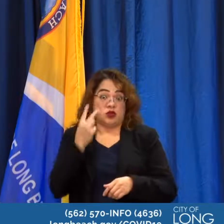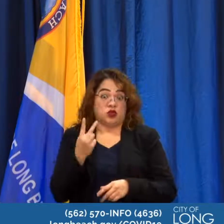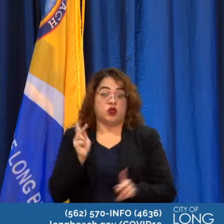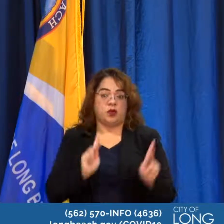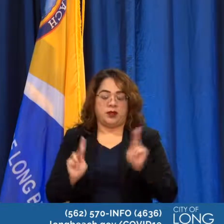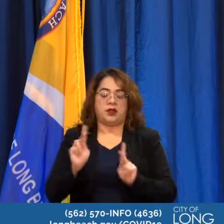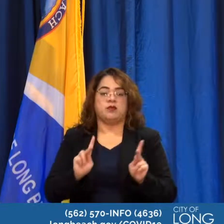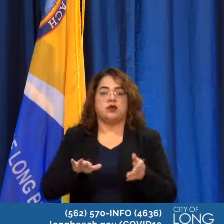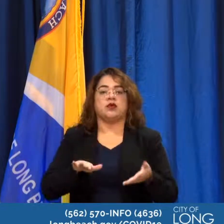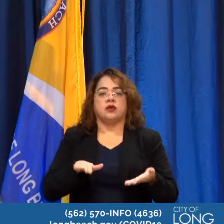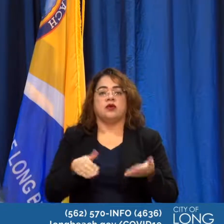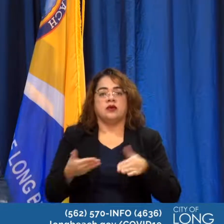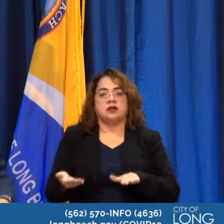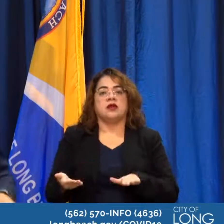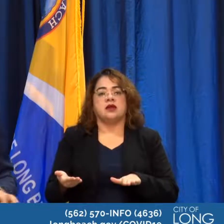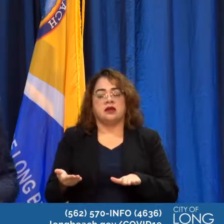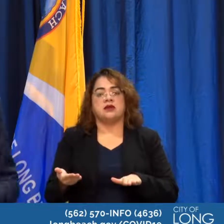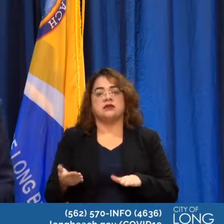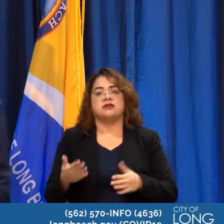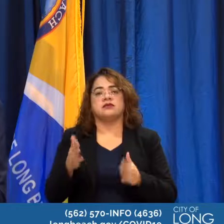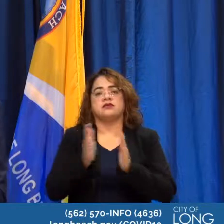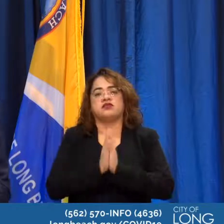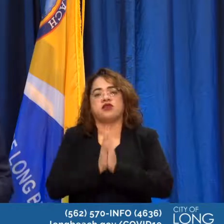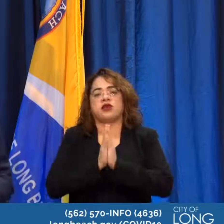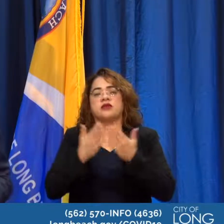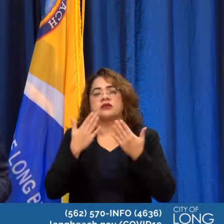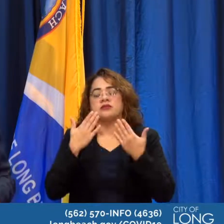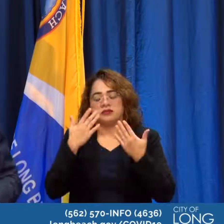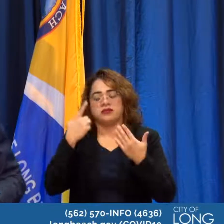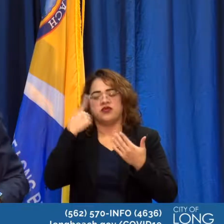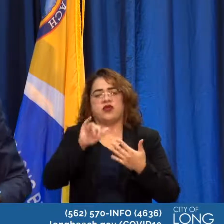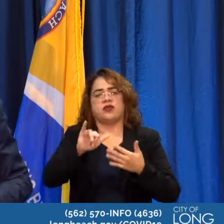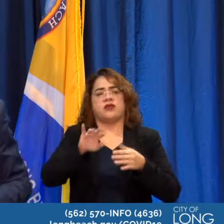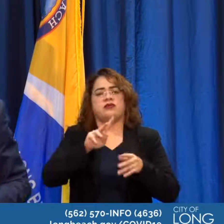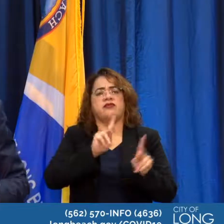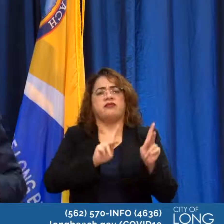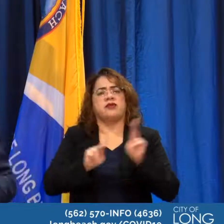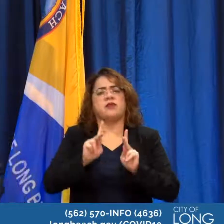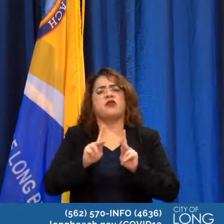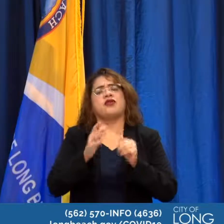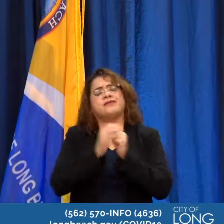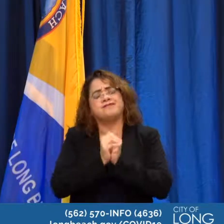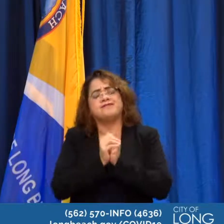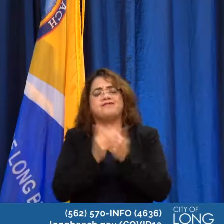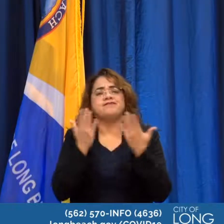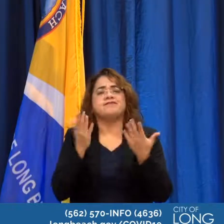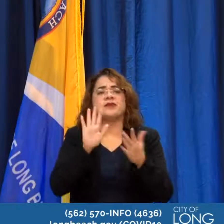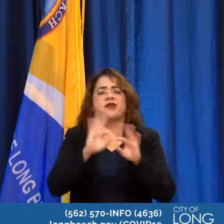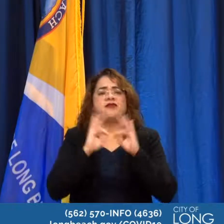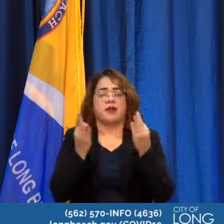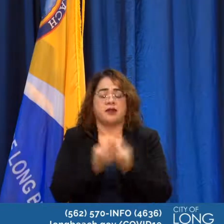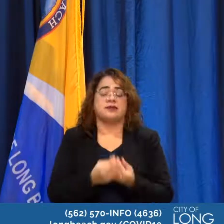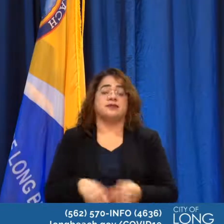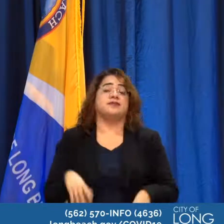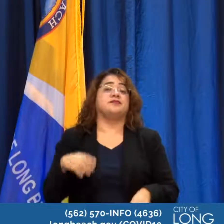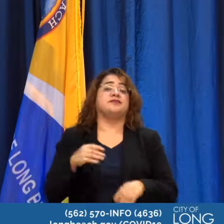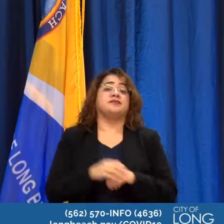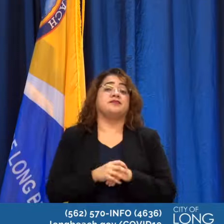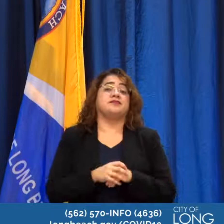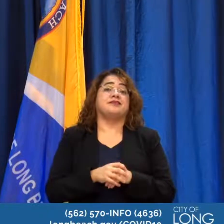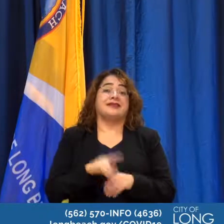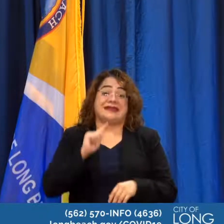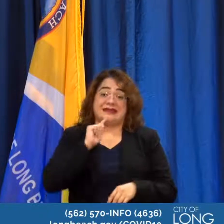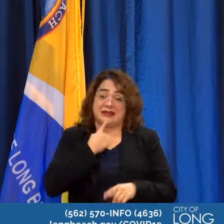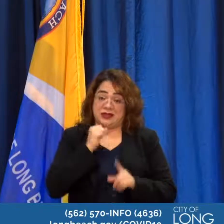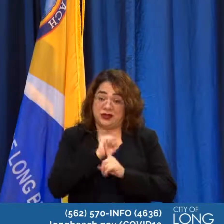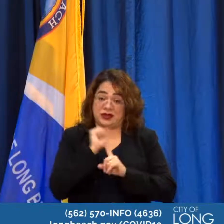love go out to those families. I also want to just start by sharing with you how serious of a situation we're in